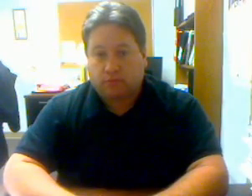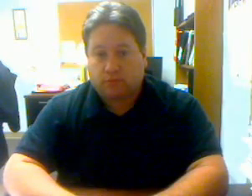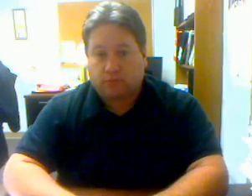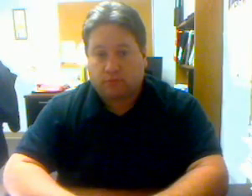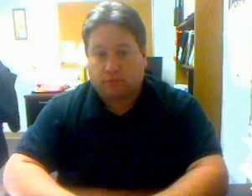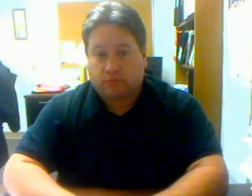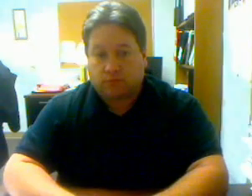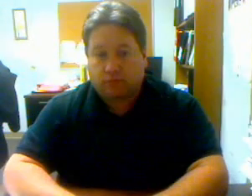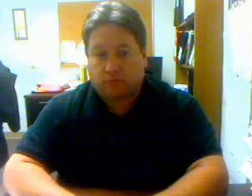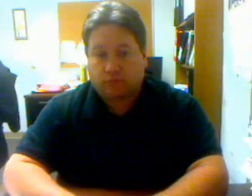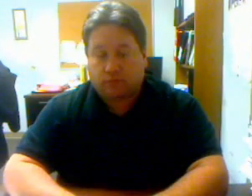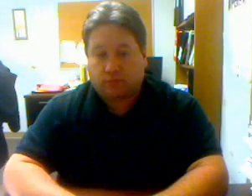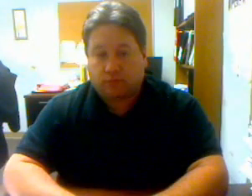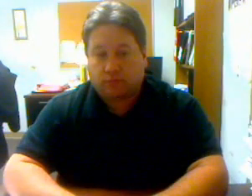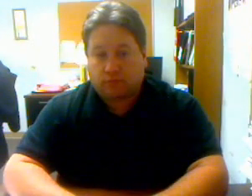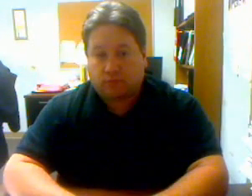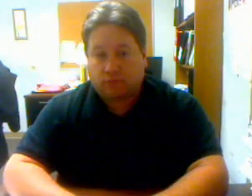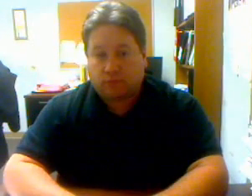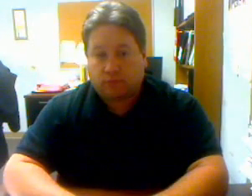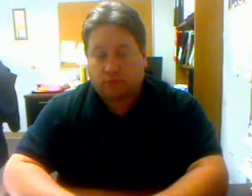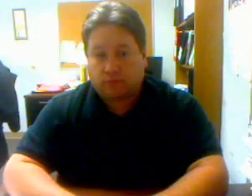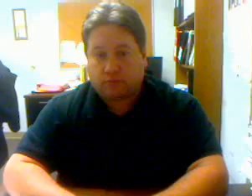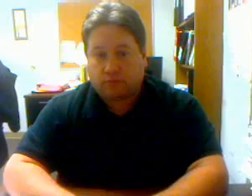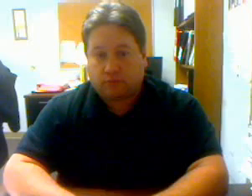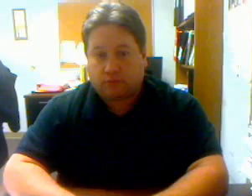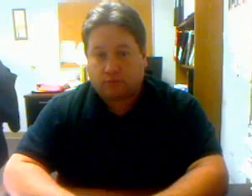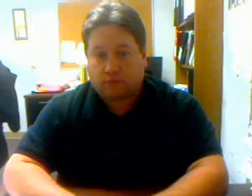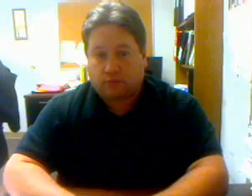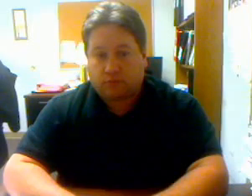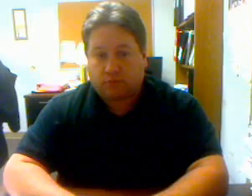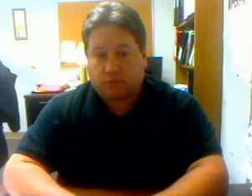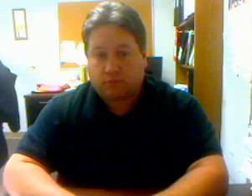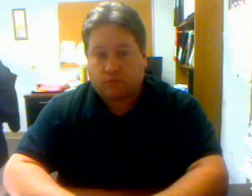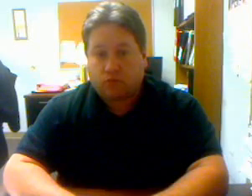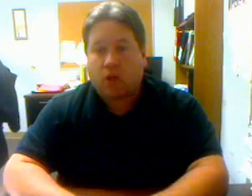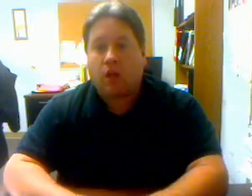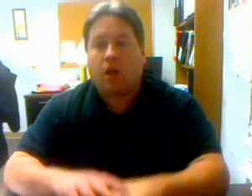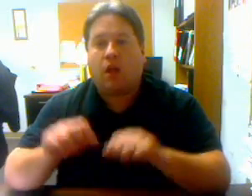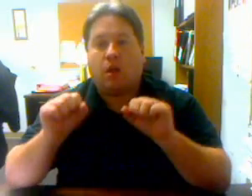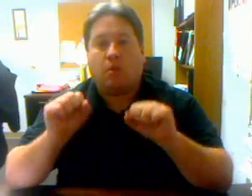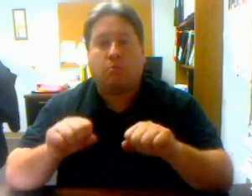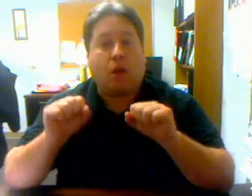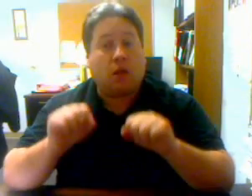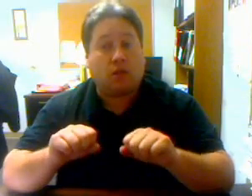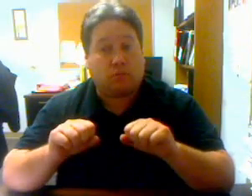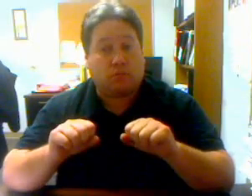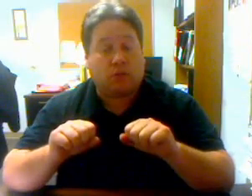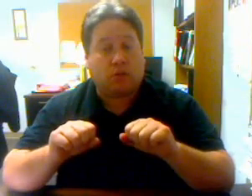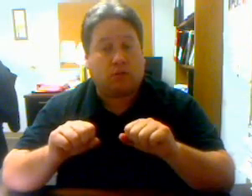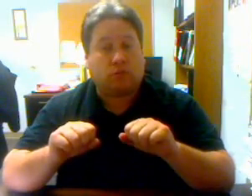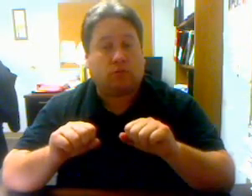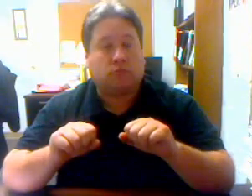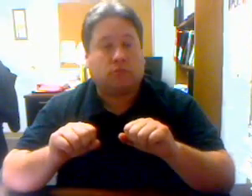The person could also be influenced, motivated by, again, internal stimuli, what we call hallucinations, voices that they're